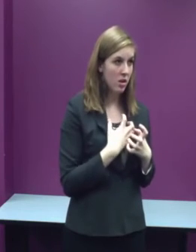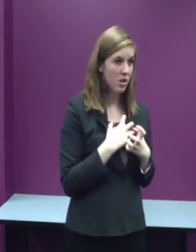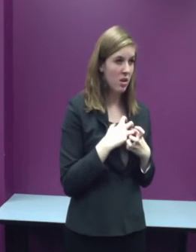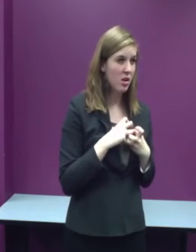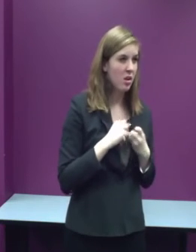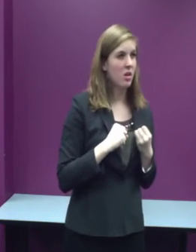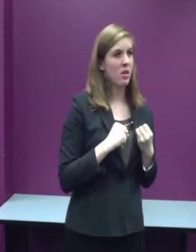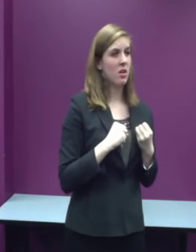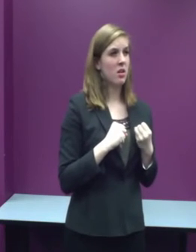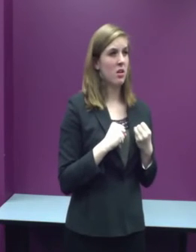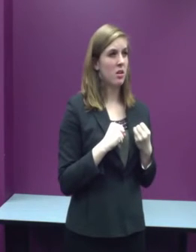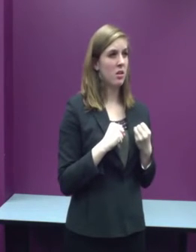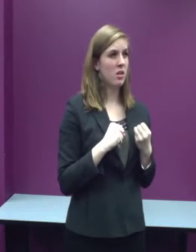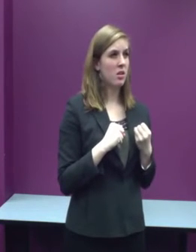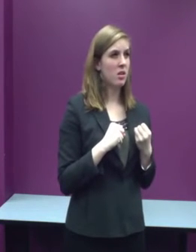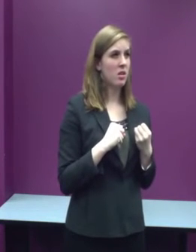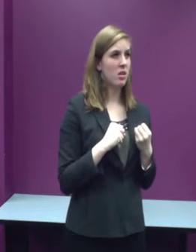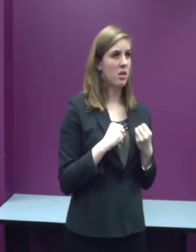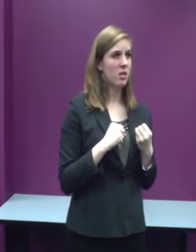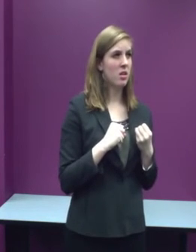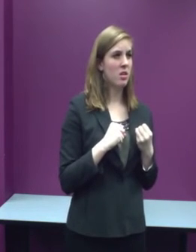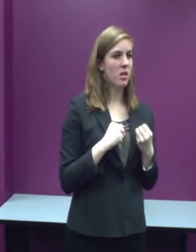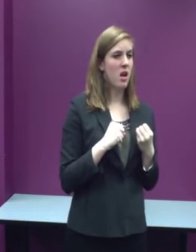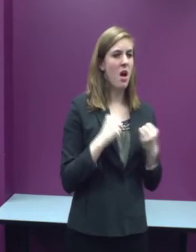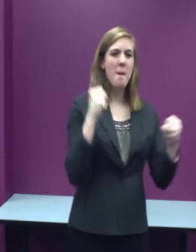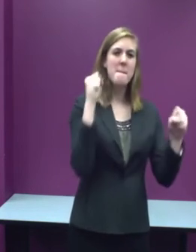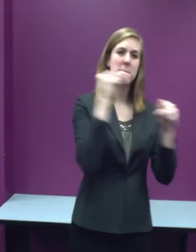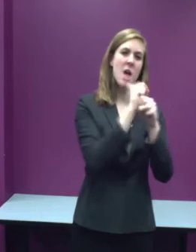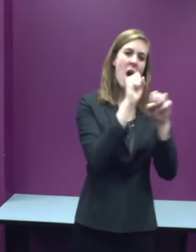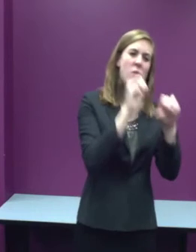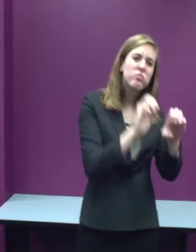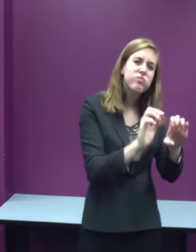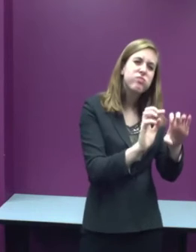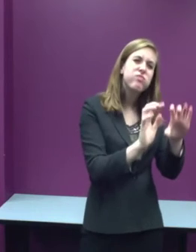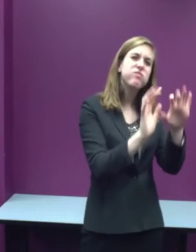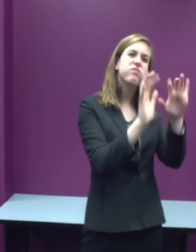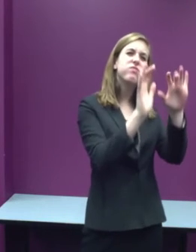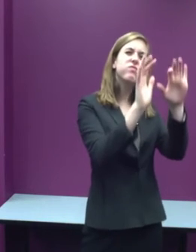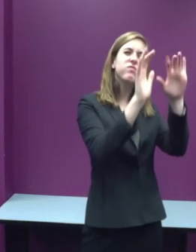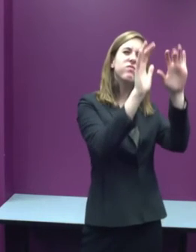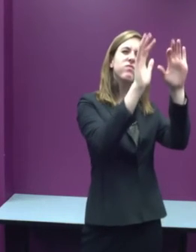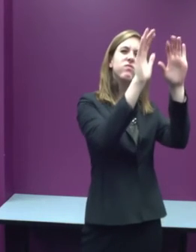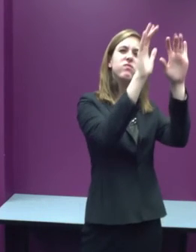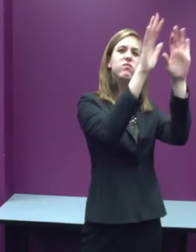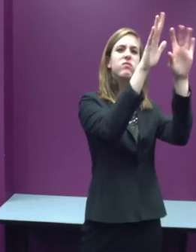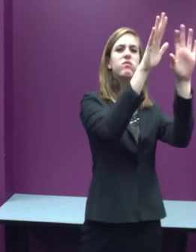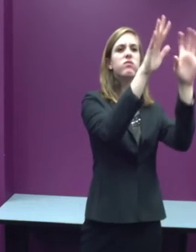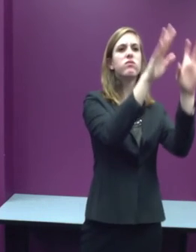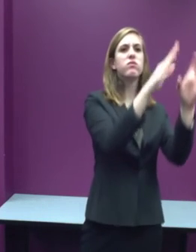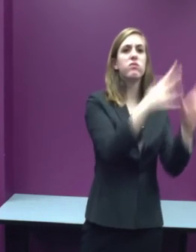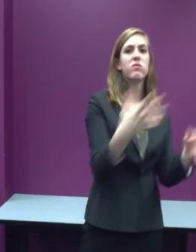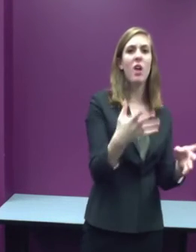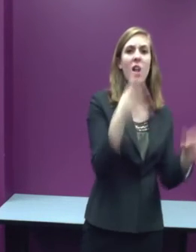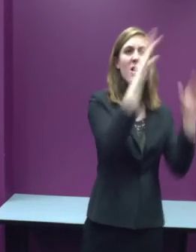I discovered immense ranges of high mountains still to the west of us, with their tops partially covered with snow.